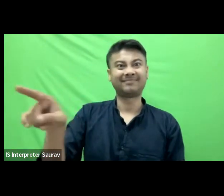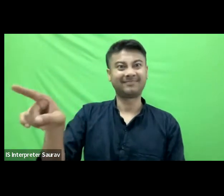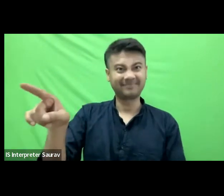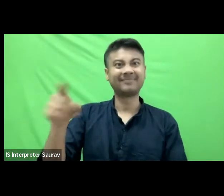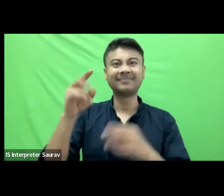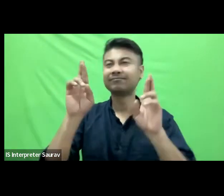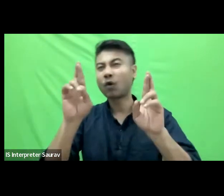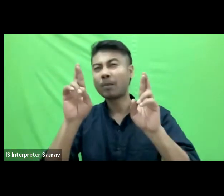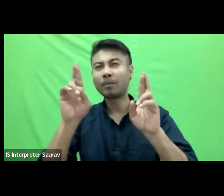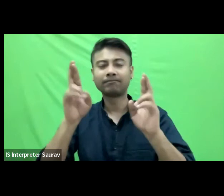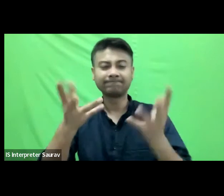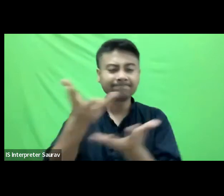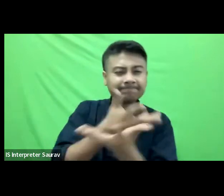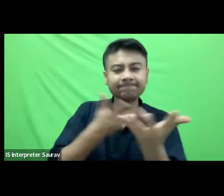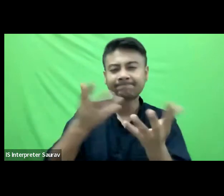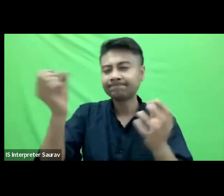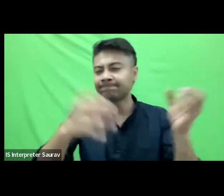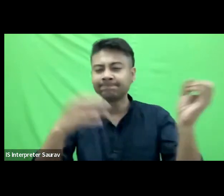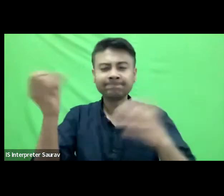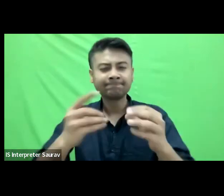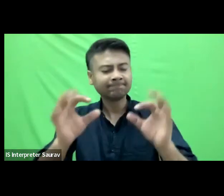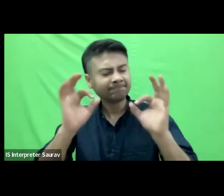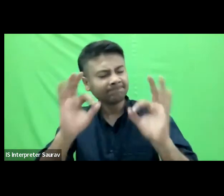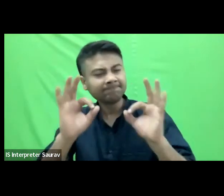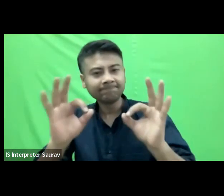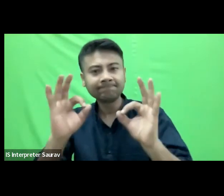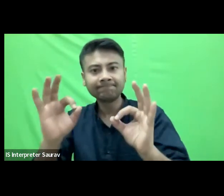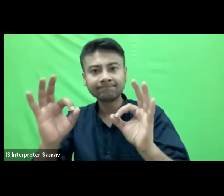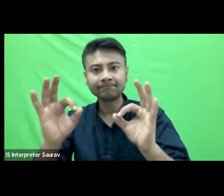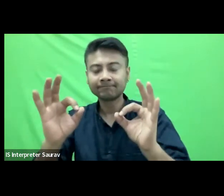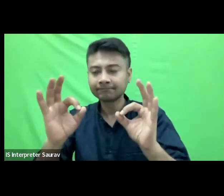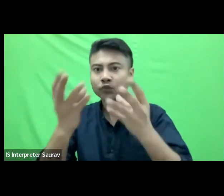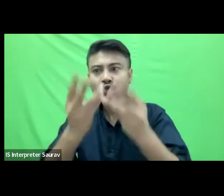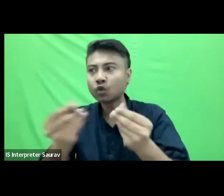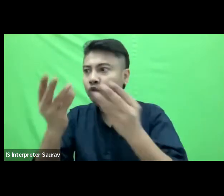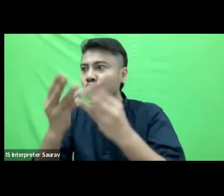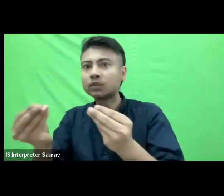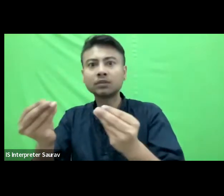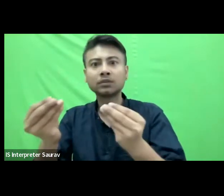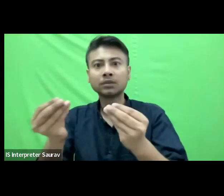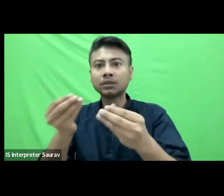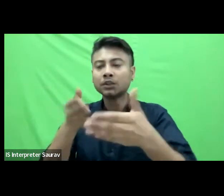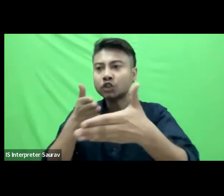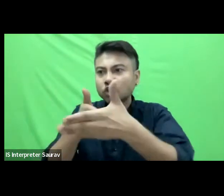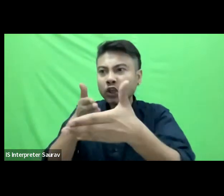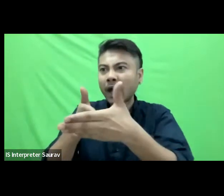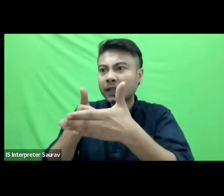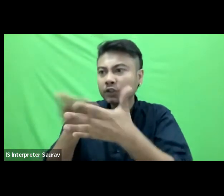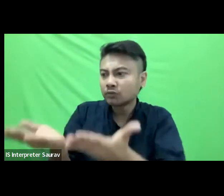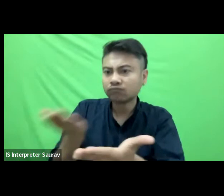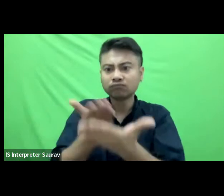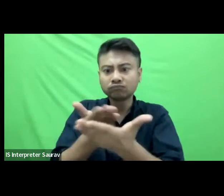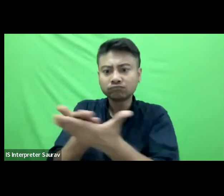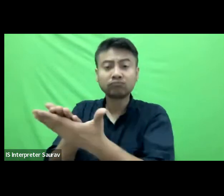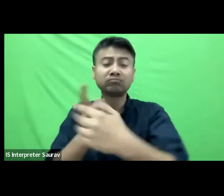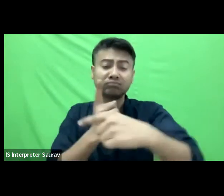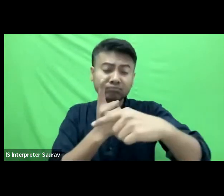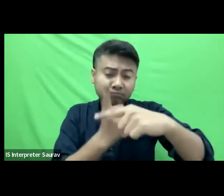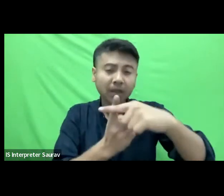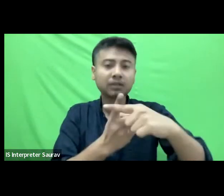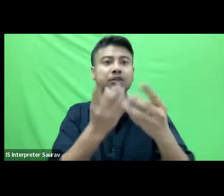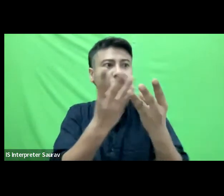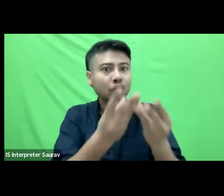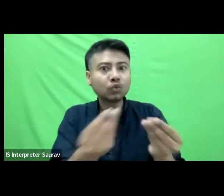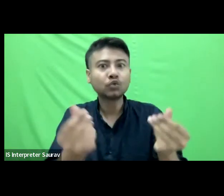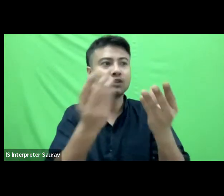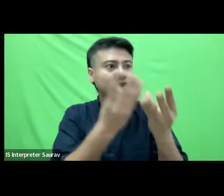light on some of the kind of key issues, but also opportunities and hopefully some good practice examples to share as well. In my